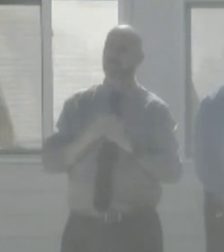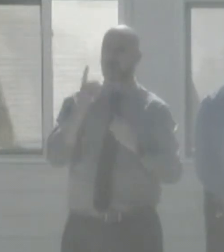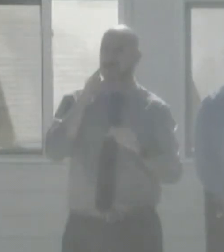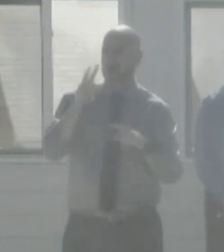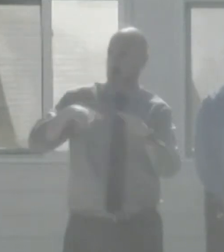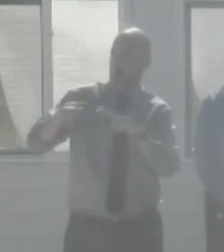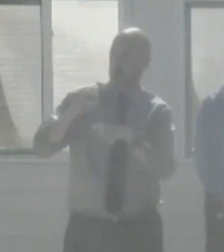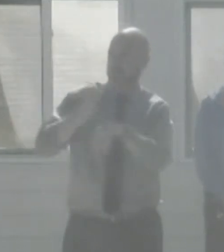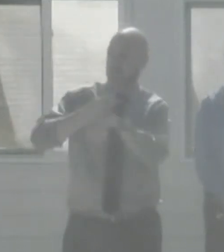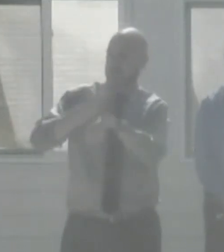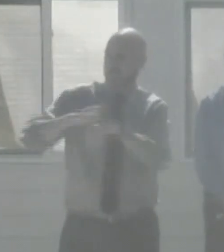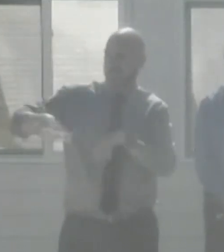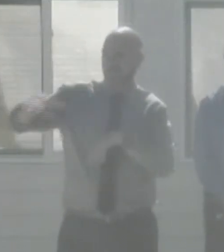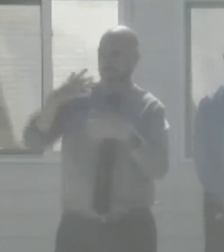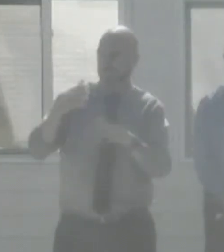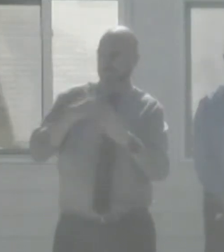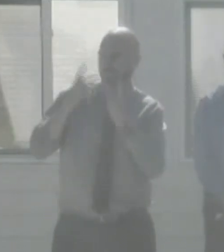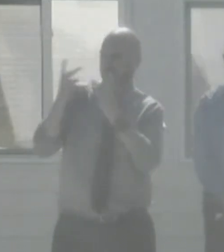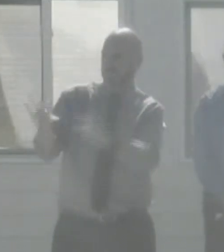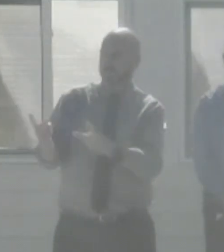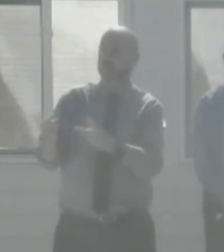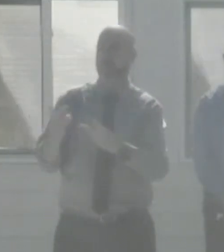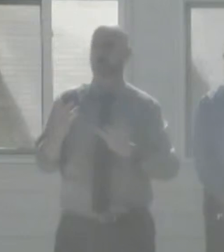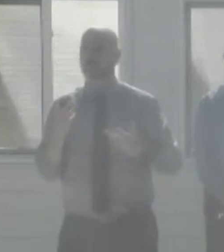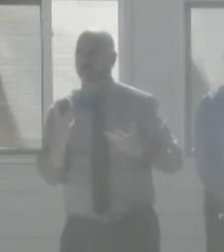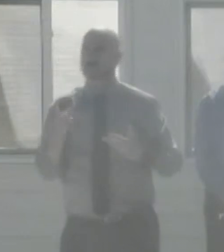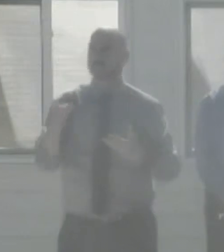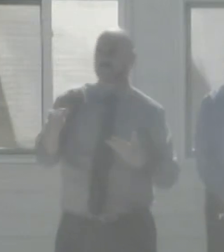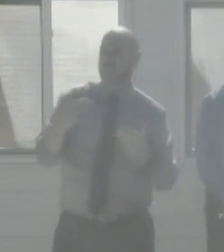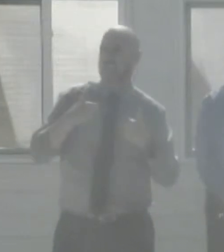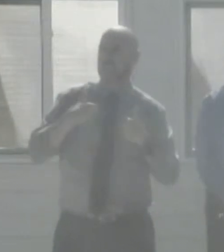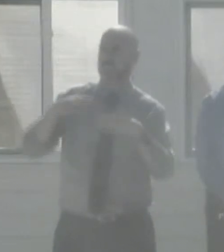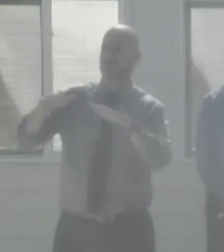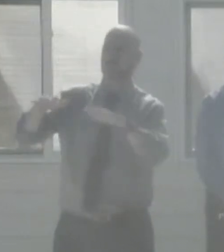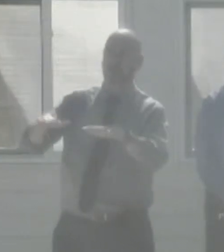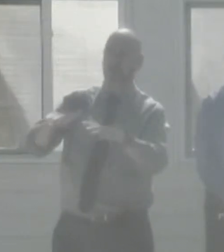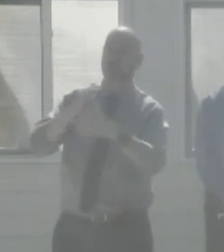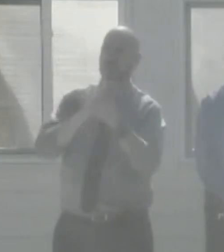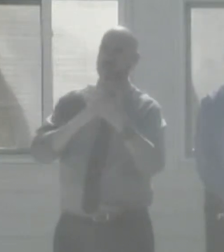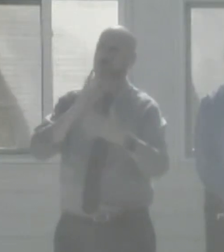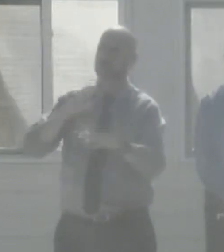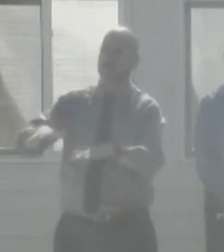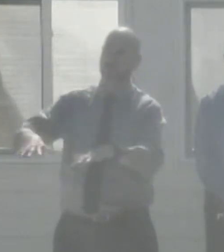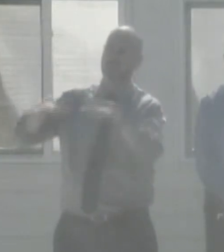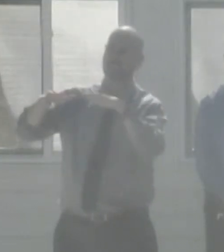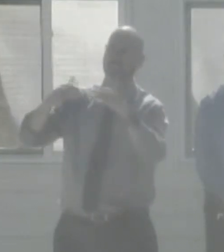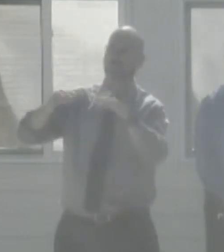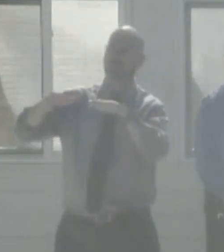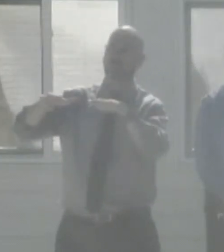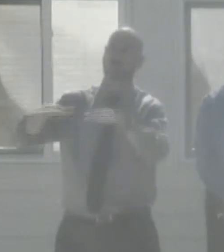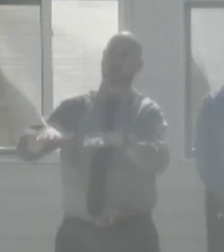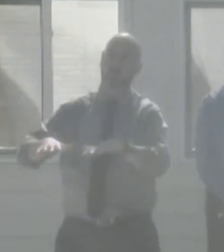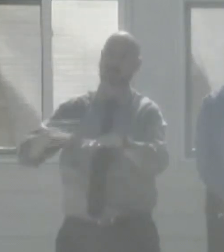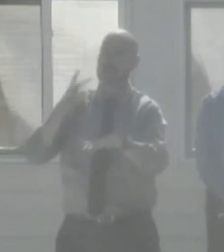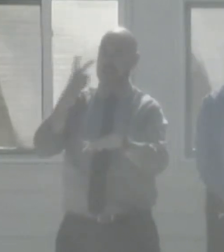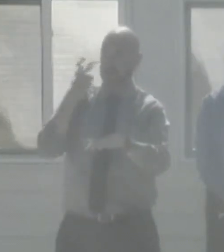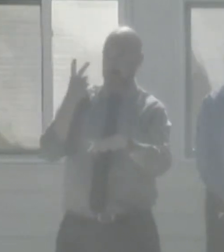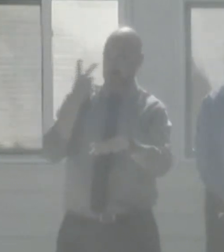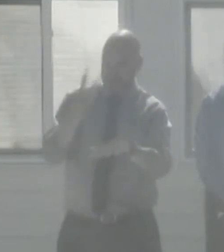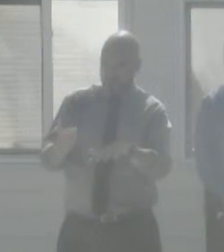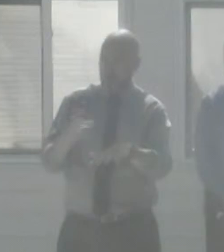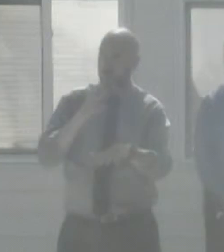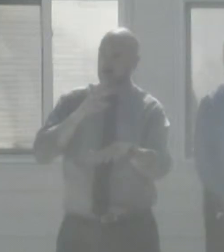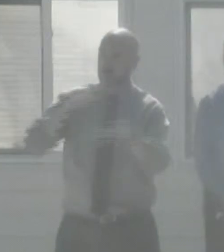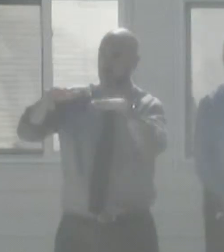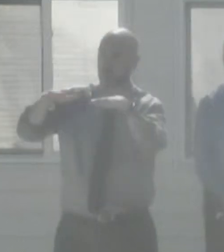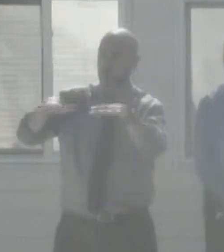is some. There's going to be some inland flooding. Just be very careful when you're talking about standing water. There could be power lines down in there. There